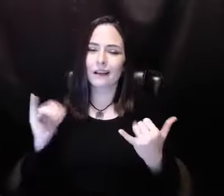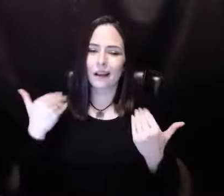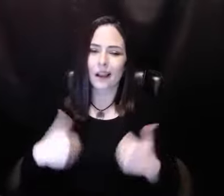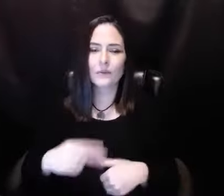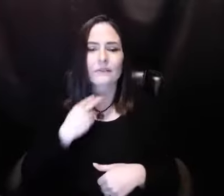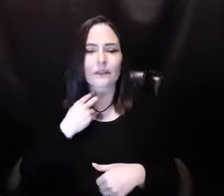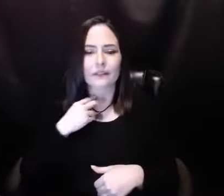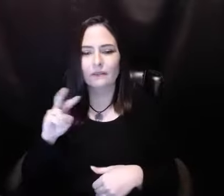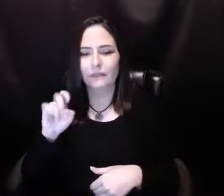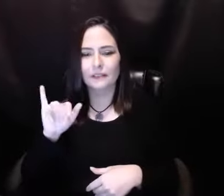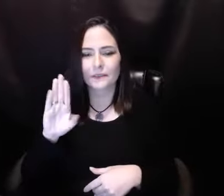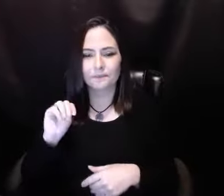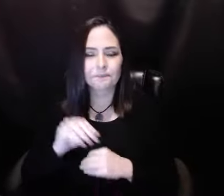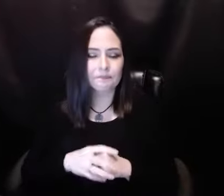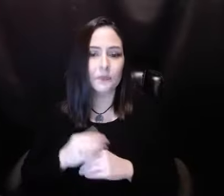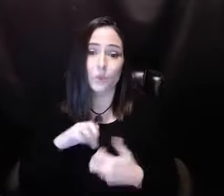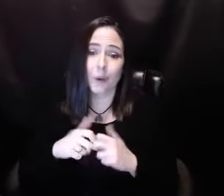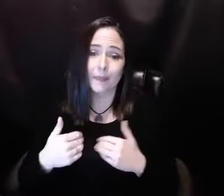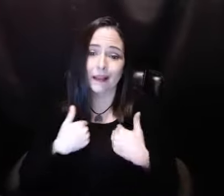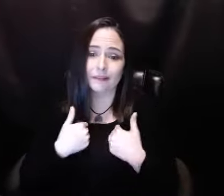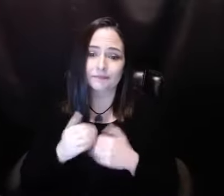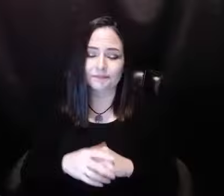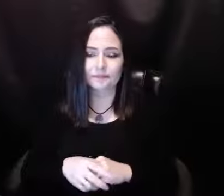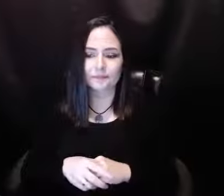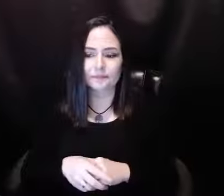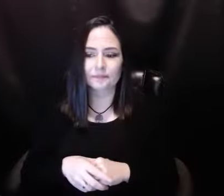I was still a victim, so I had a problem with it.